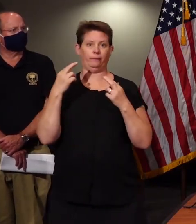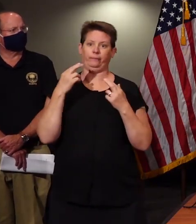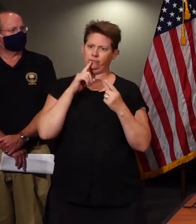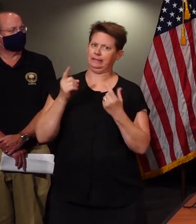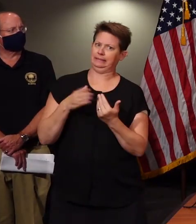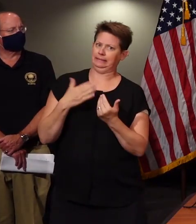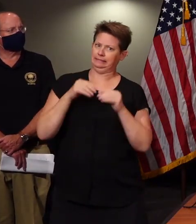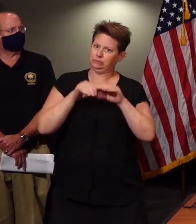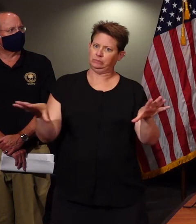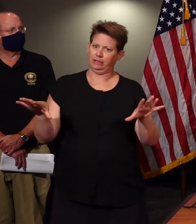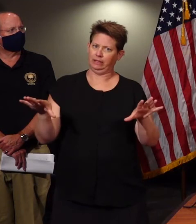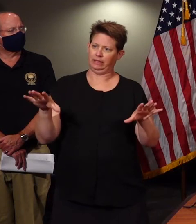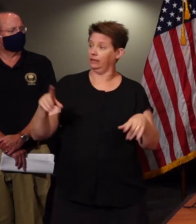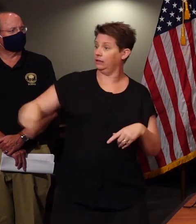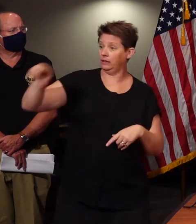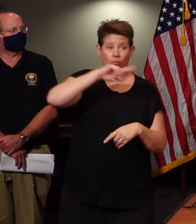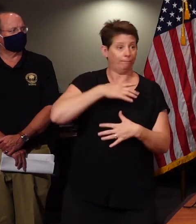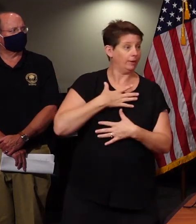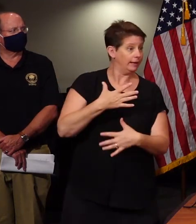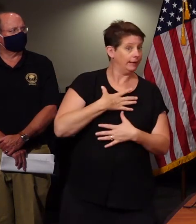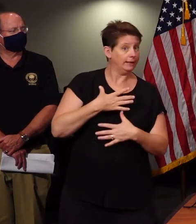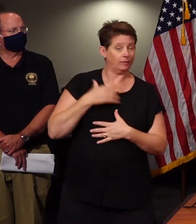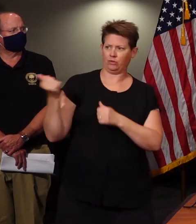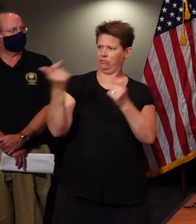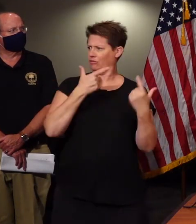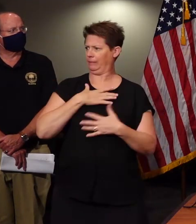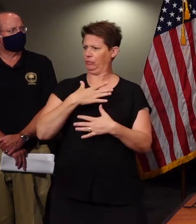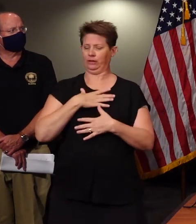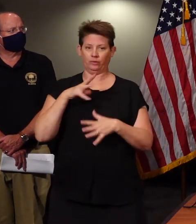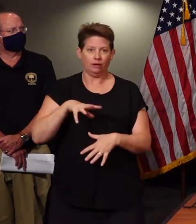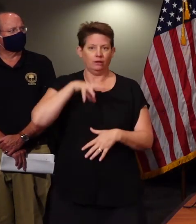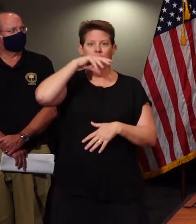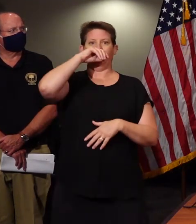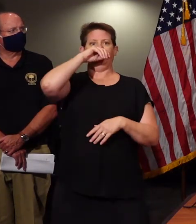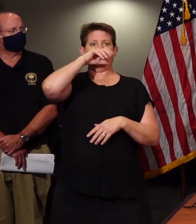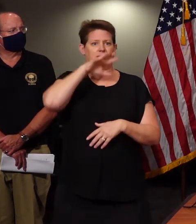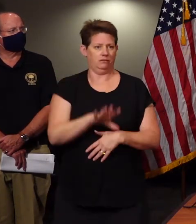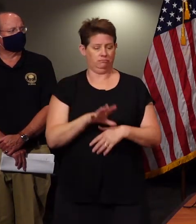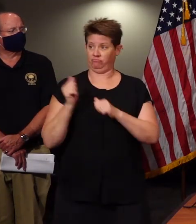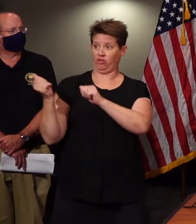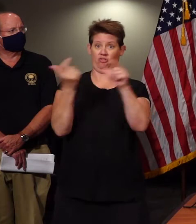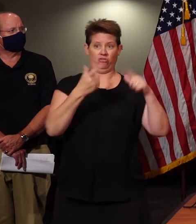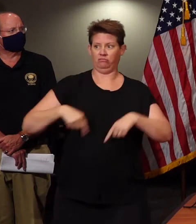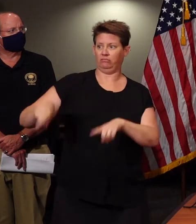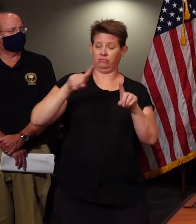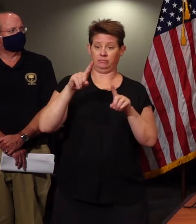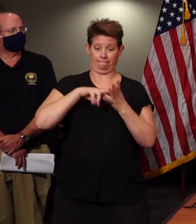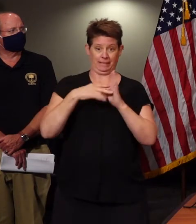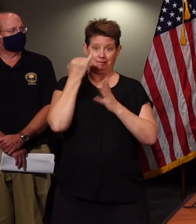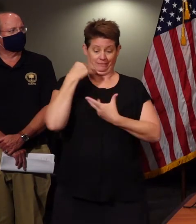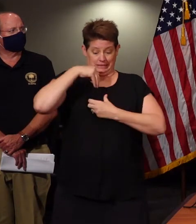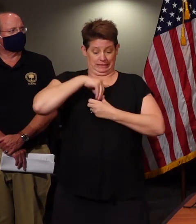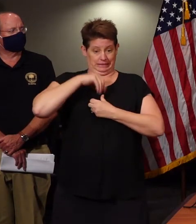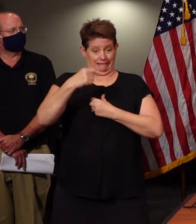it. Everybody breathes. Everybody in this room is breathing. Everybody inhales, everybody exhales. If you have that disease in your lungs